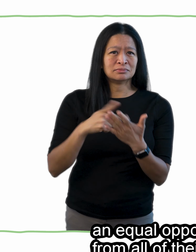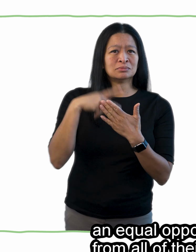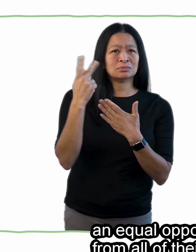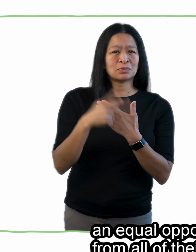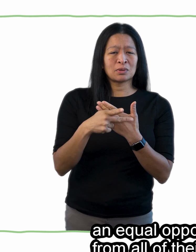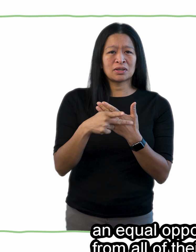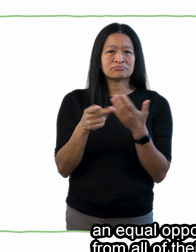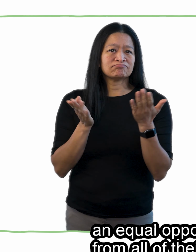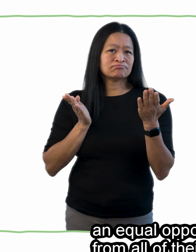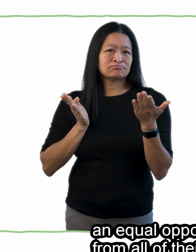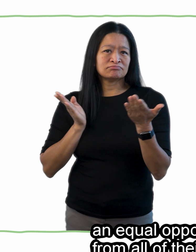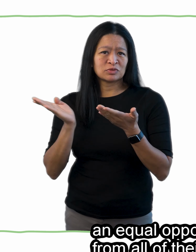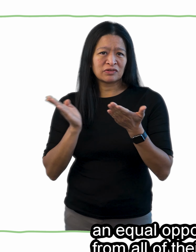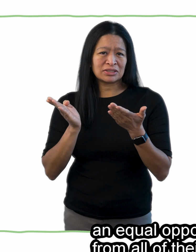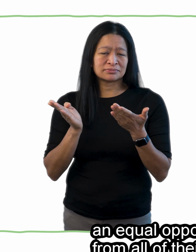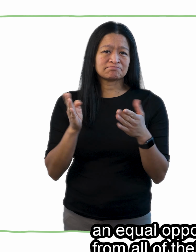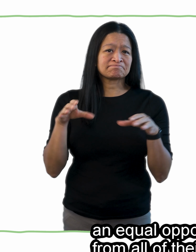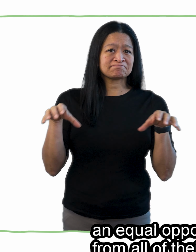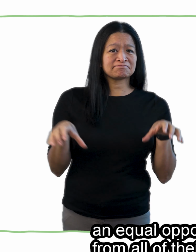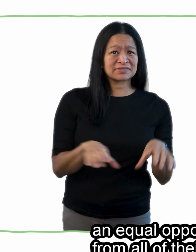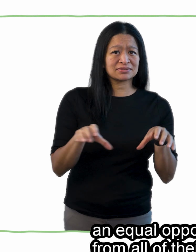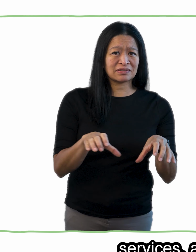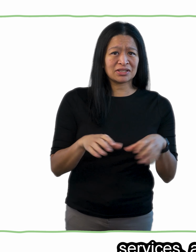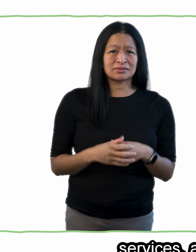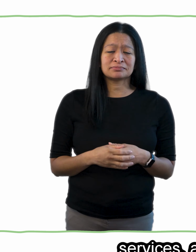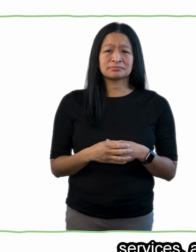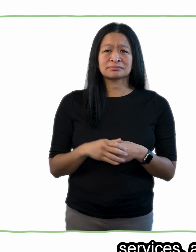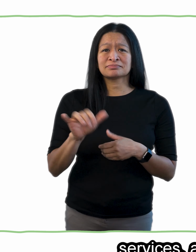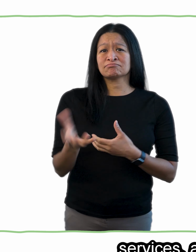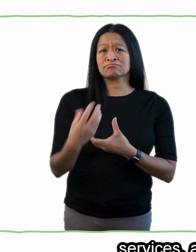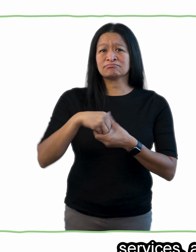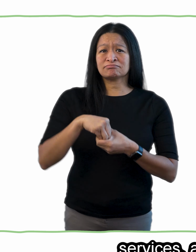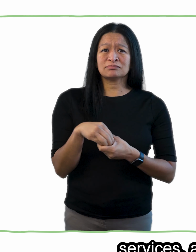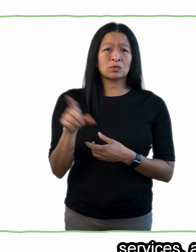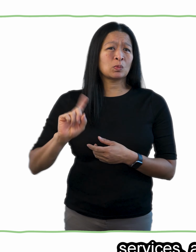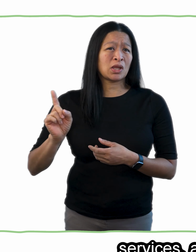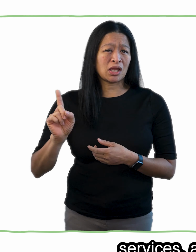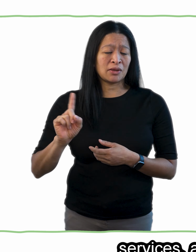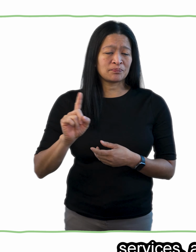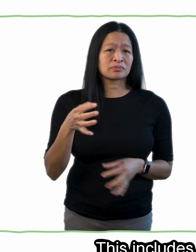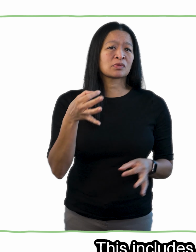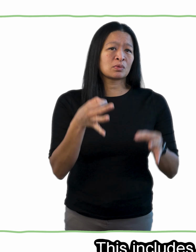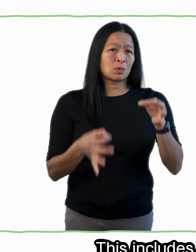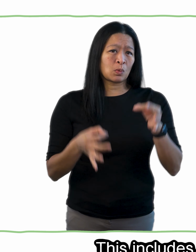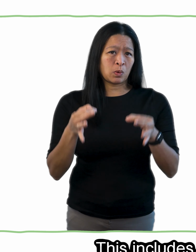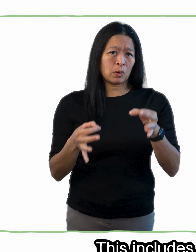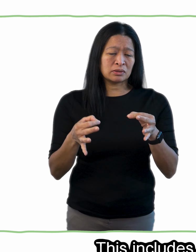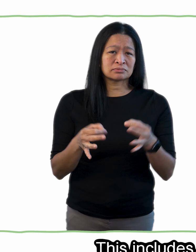to benefit from all of their programs, services, and activities. This includes